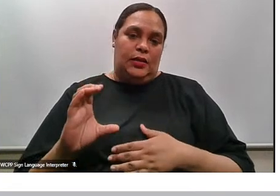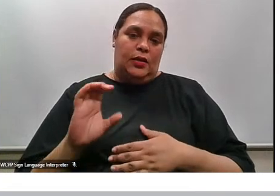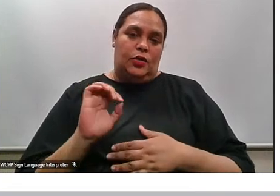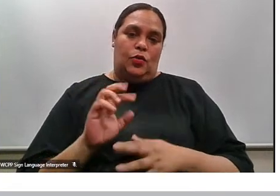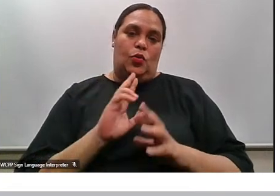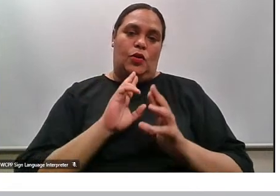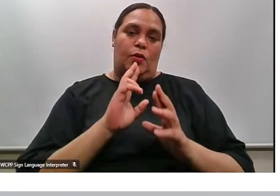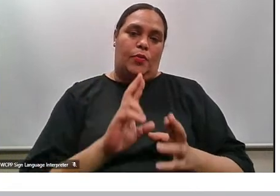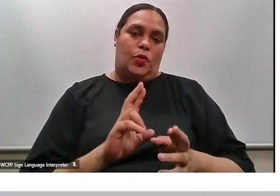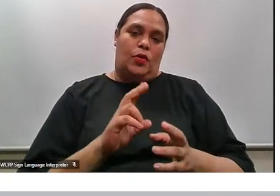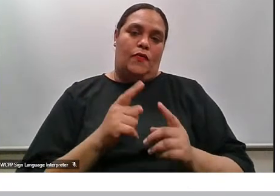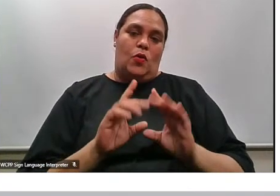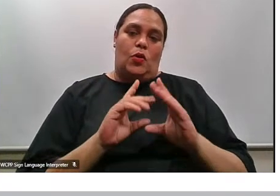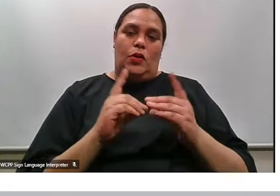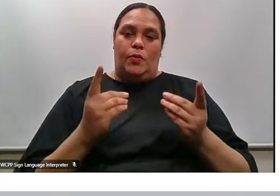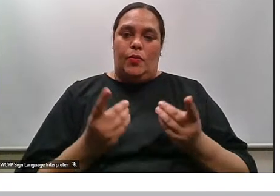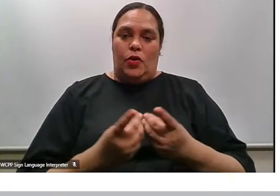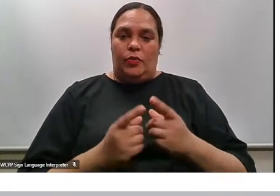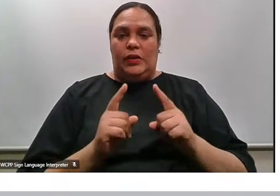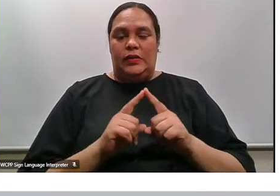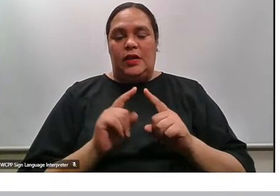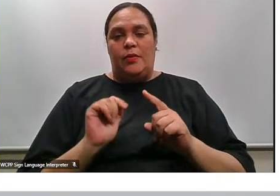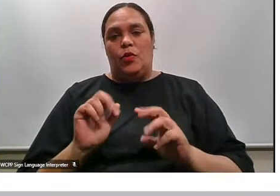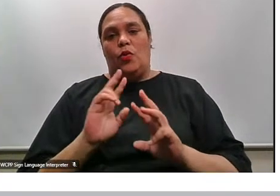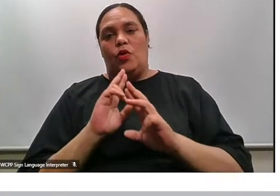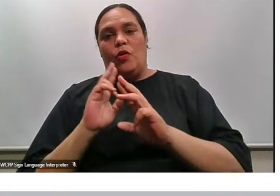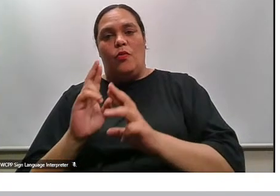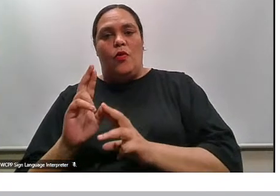report of the department as well as the report